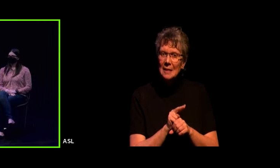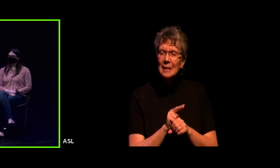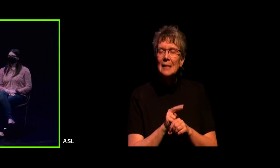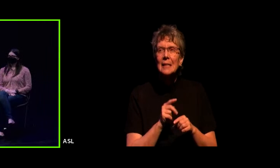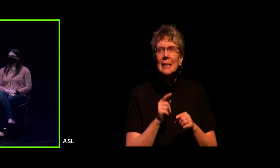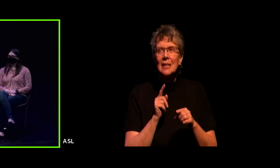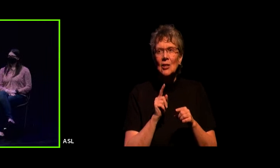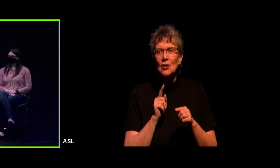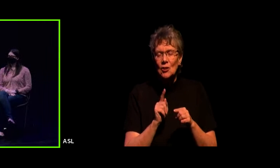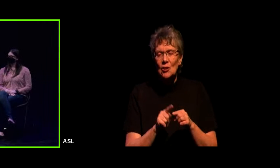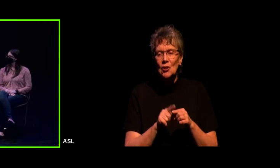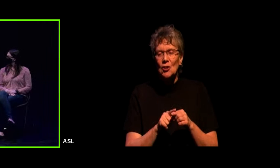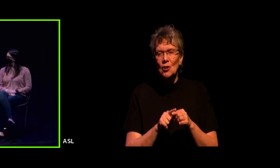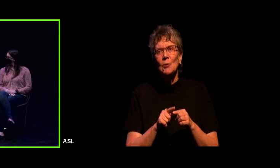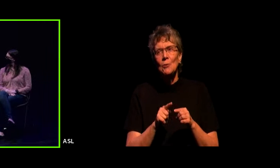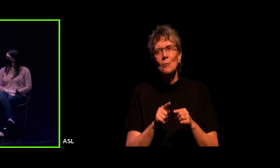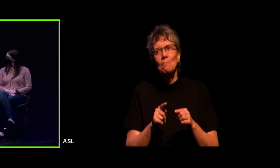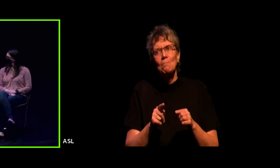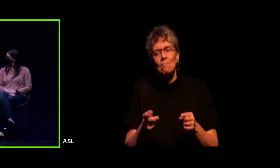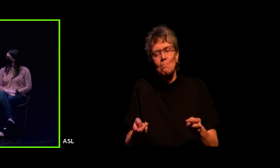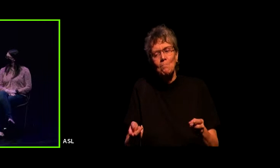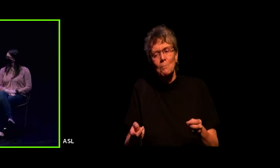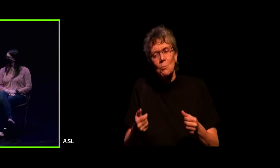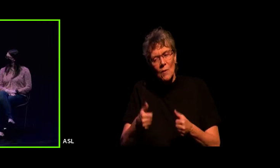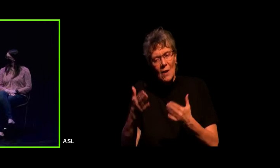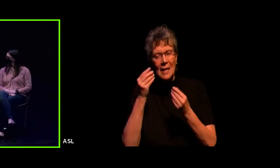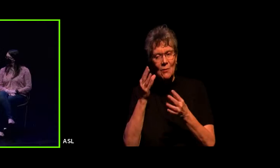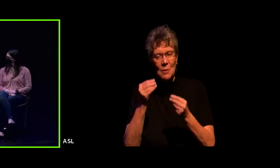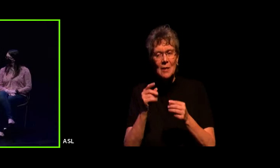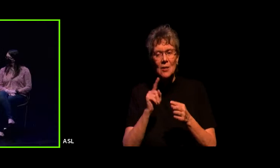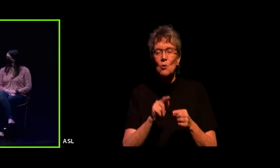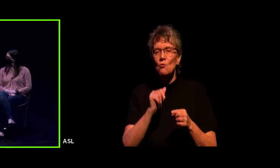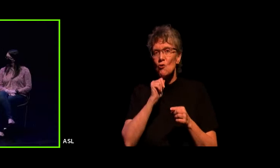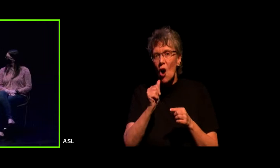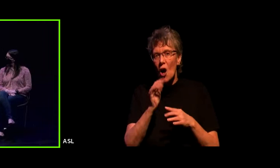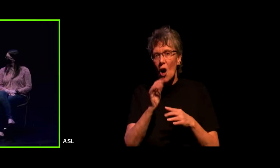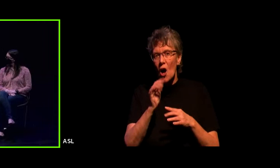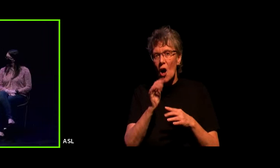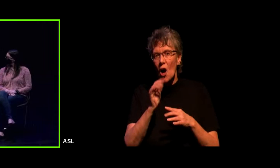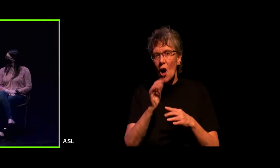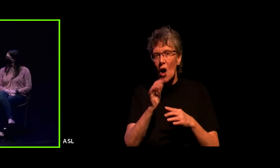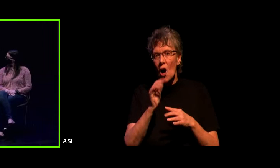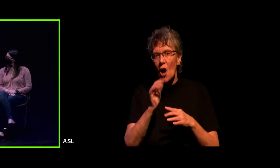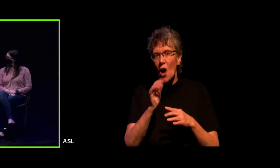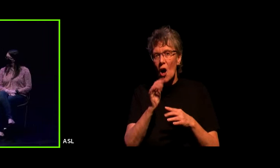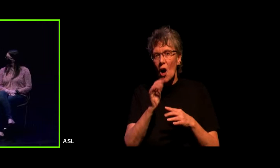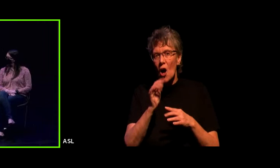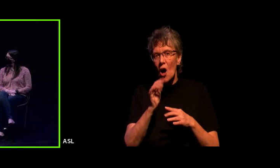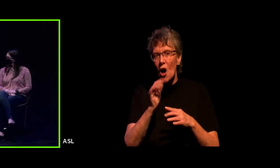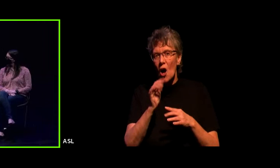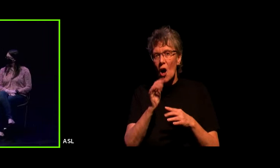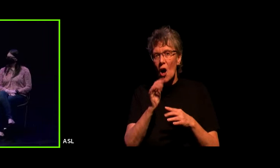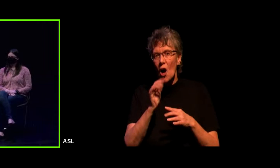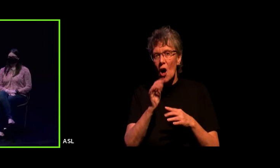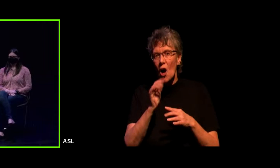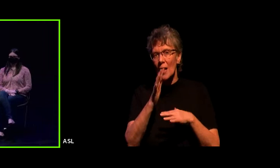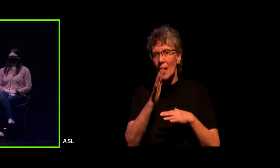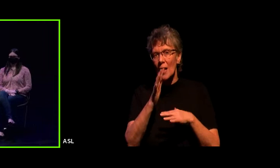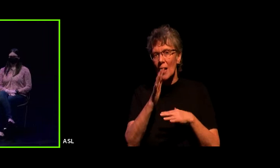to. So when we can show, actually, I'll maybe ask this, does anyone have any guesses, not those of you who might